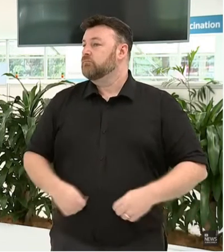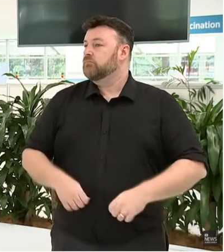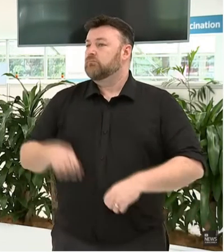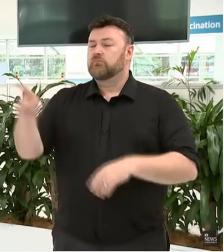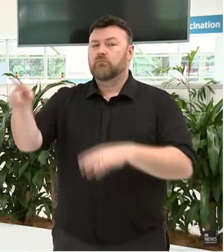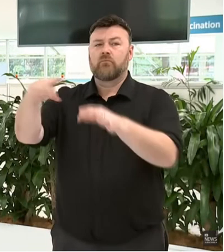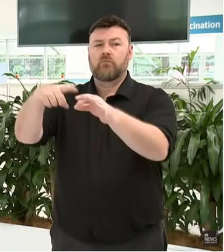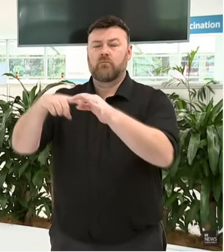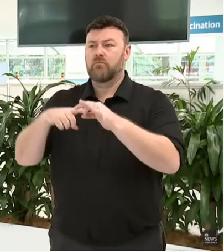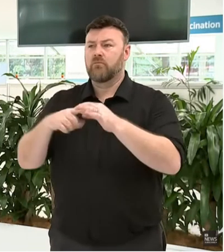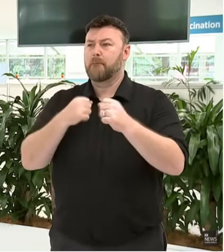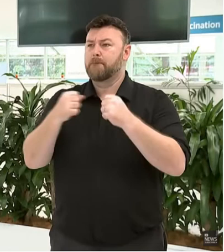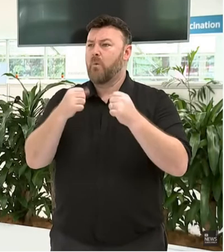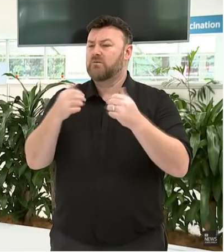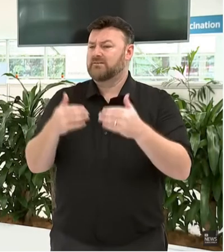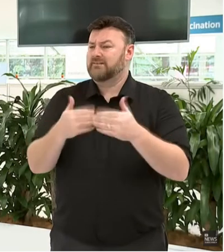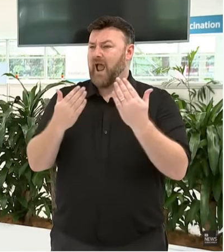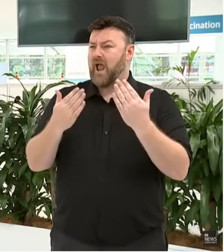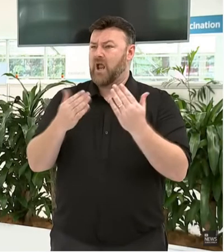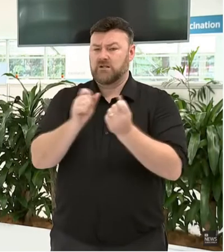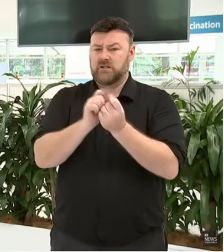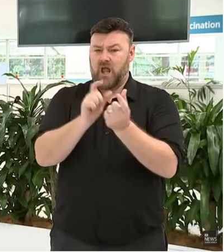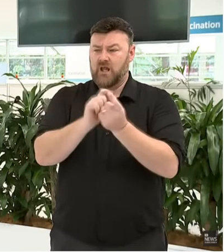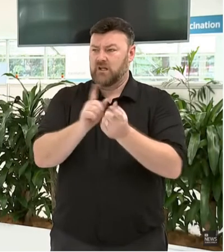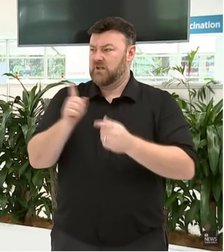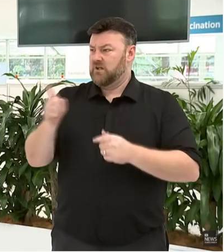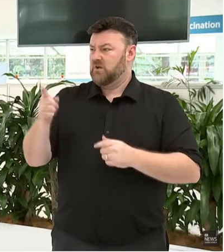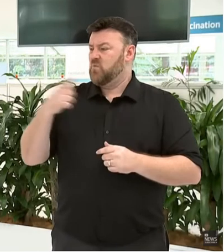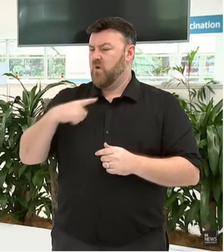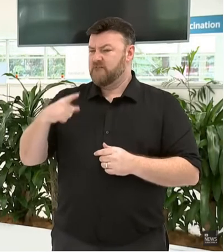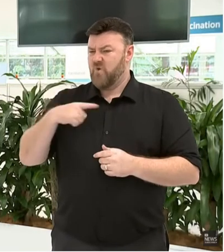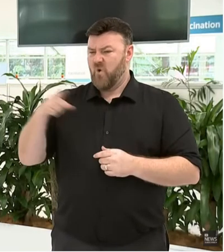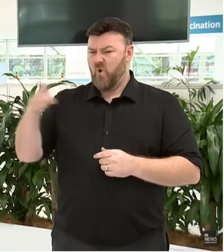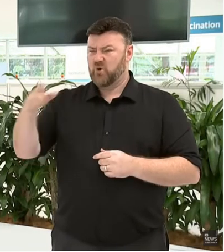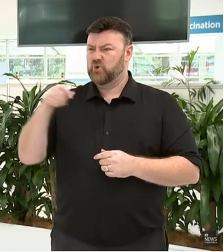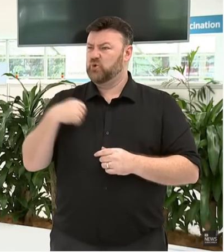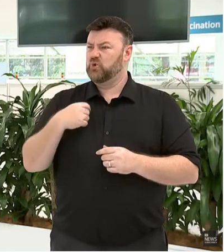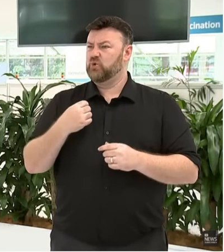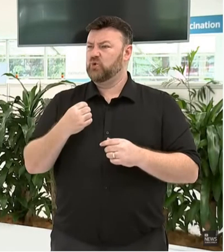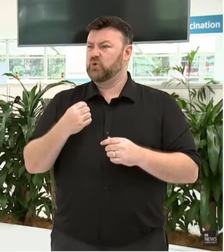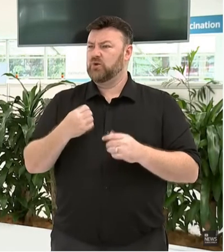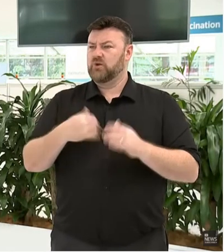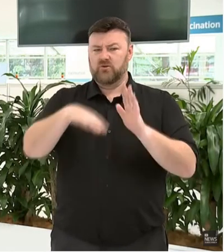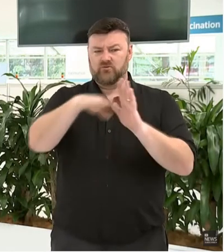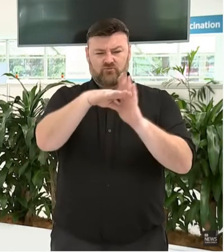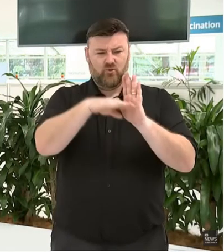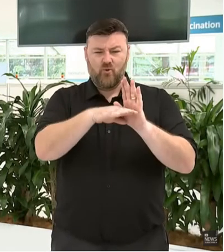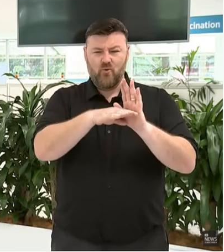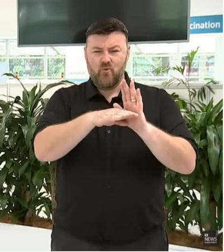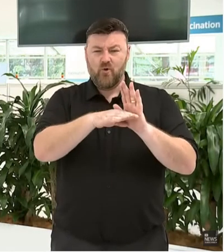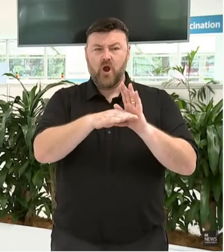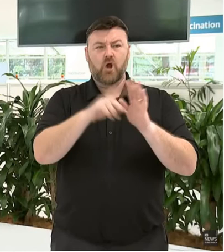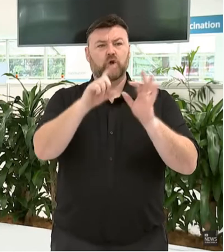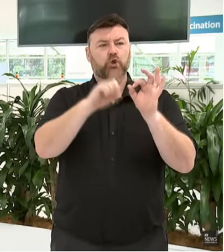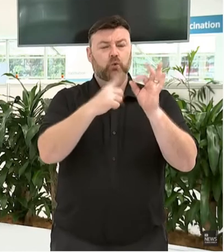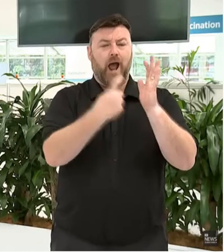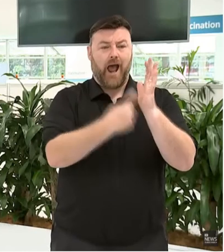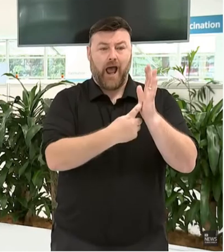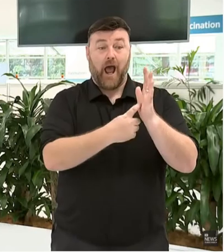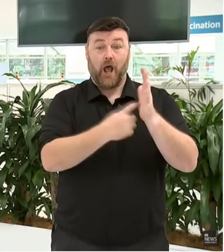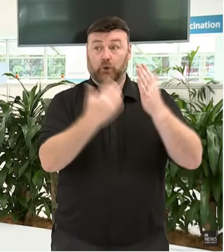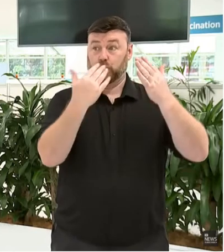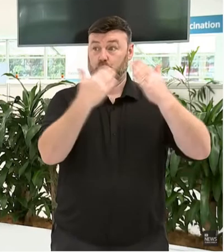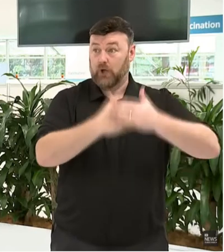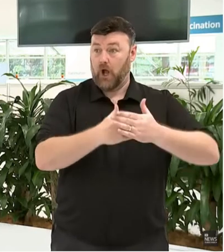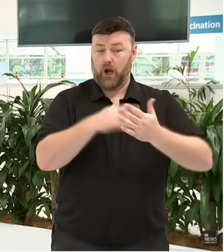Boxing Day sales? Why did you introduce the QR codes mandatory for retail from tonight? Shouldn't it have come in at